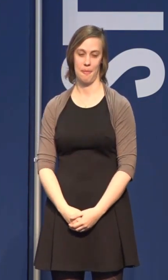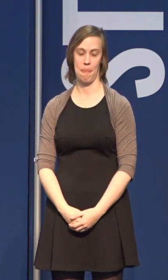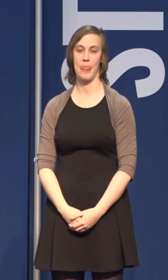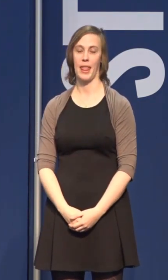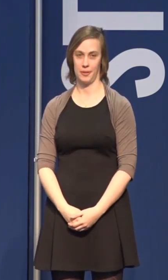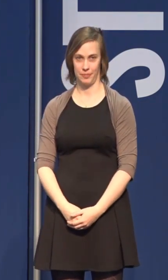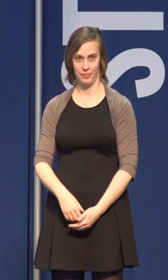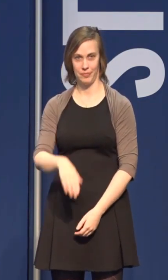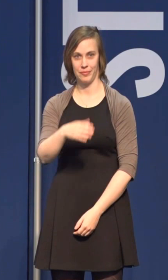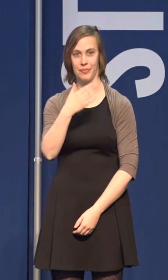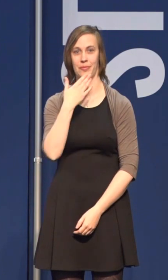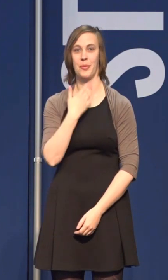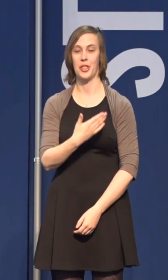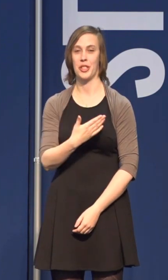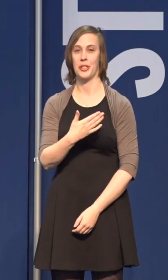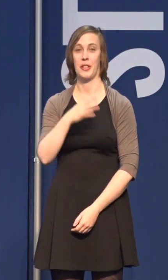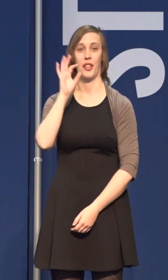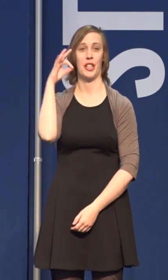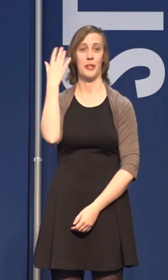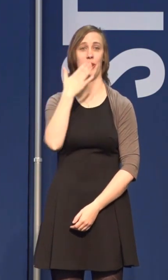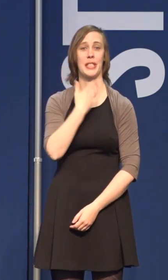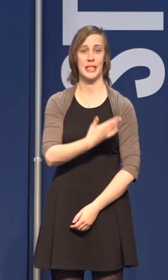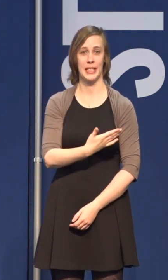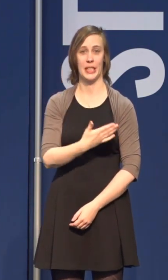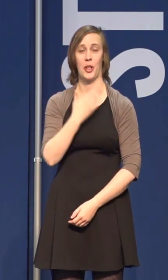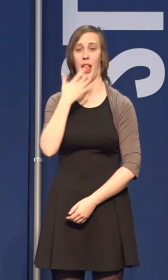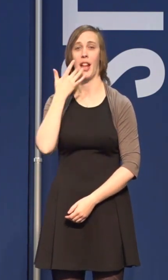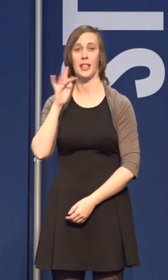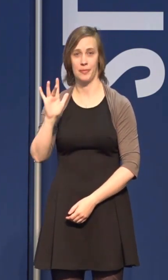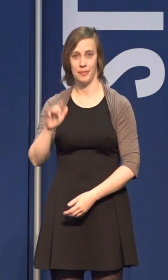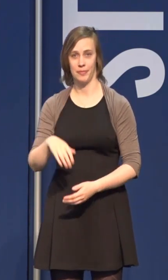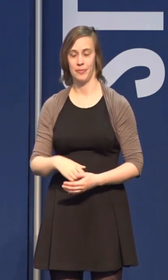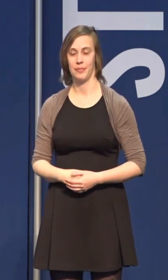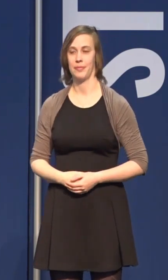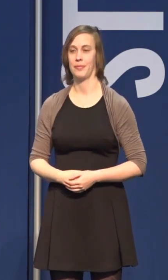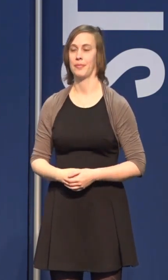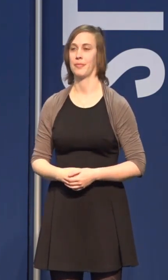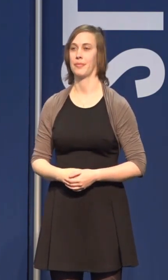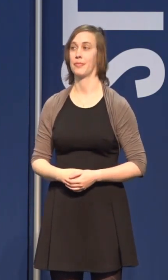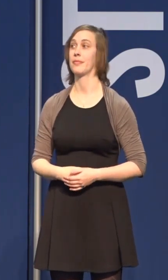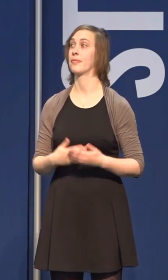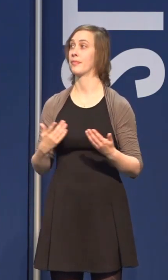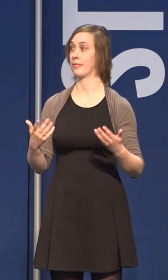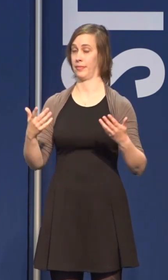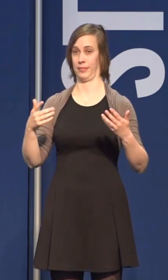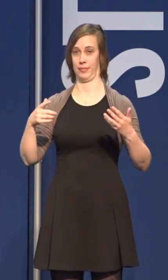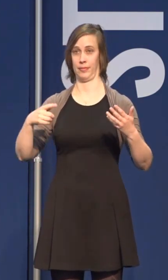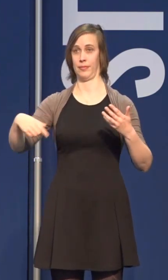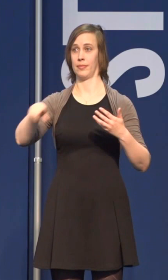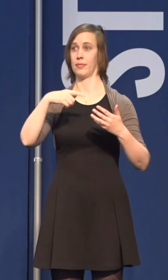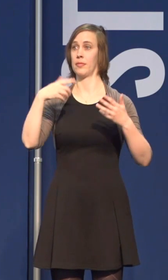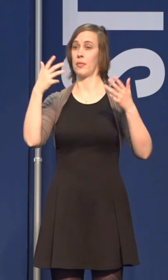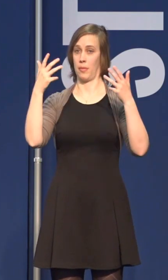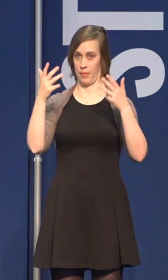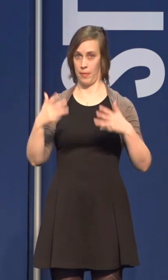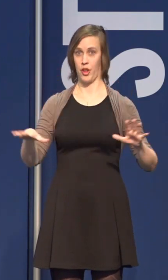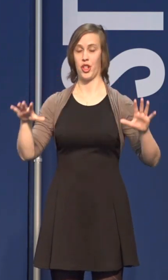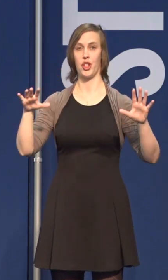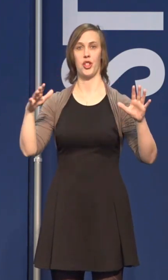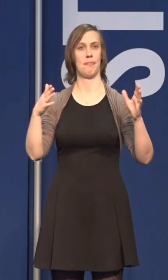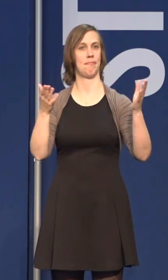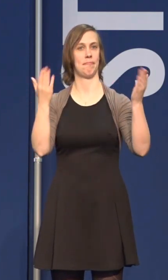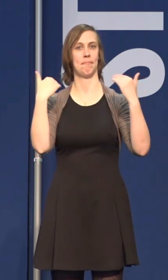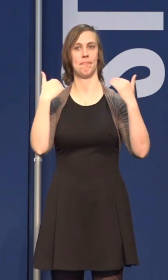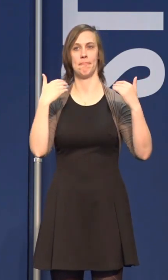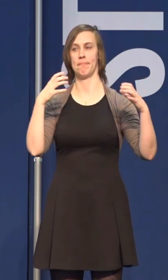Merci et bonne chance, Wulalio. After the recessional, I will invite everyone to join us for a